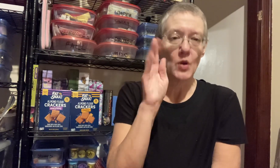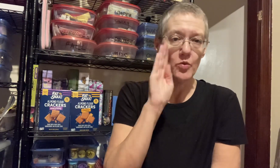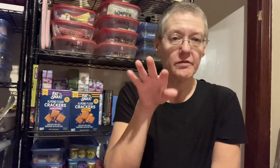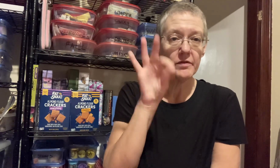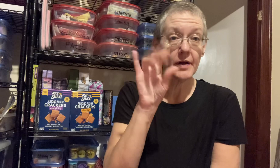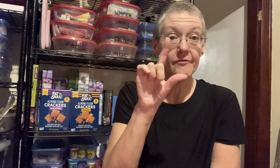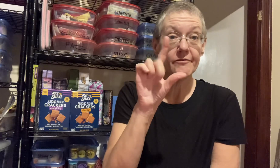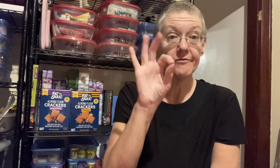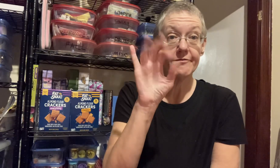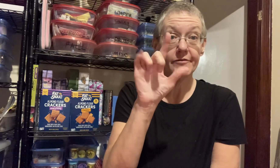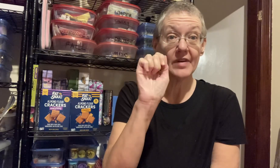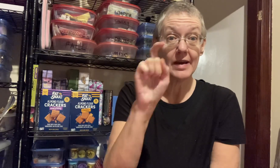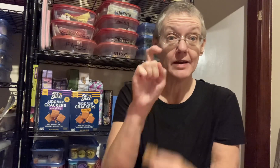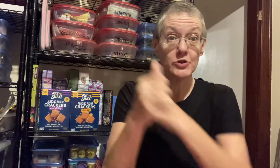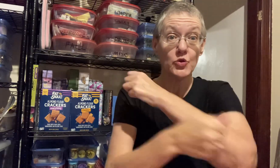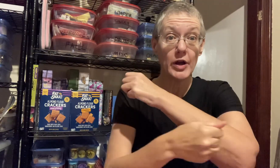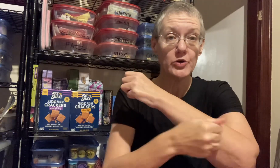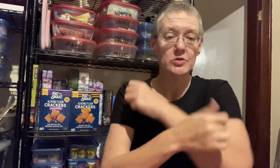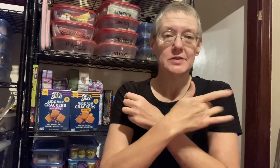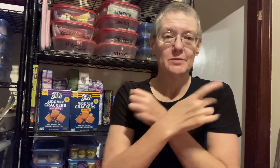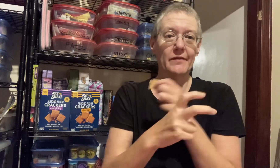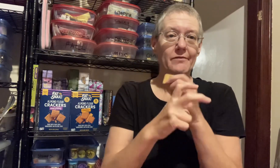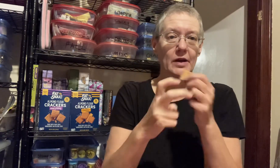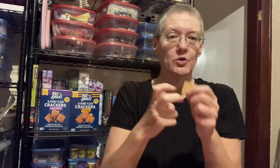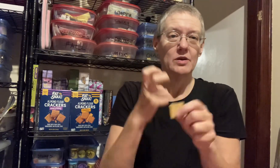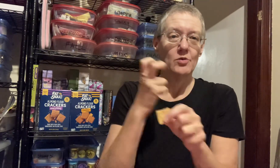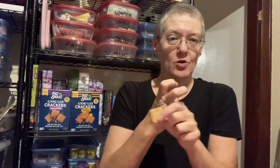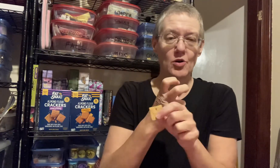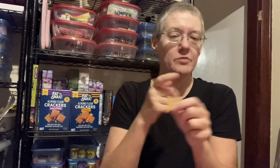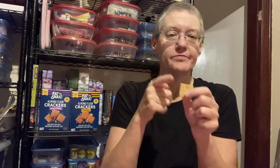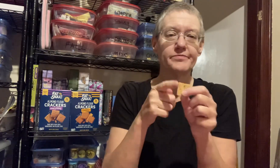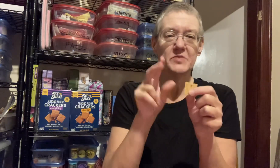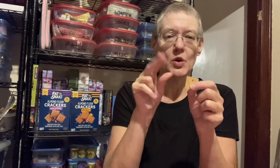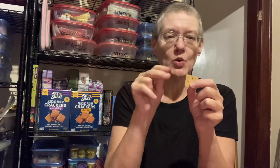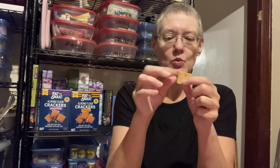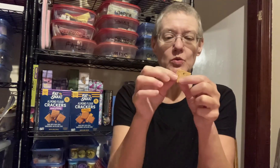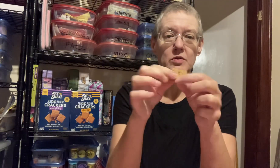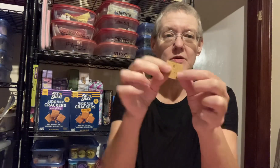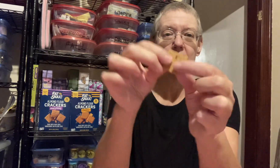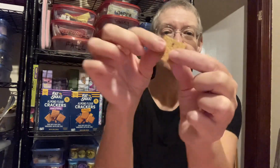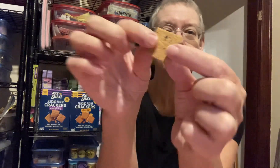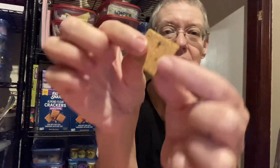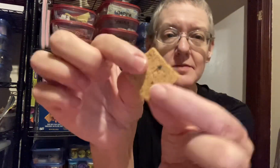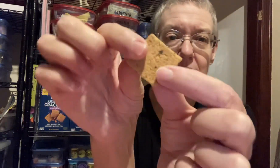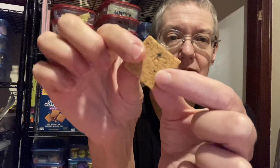had a flax cracker. Those tend to be very hard. These aren't like that.